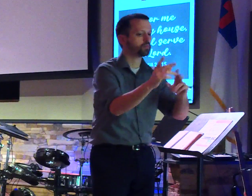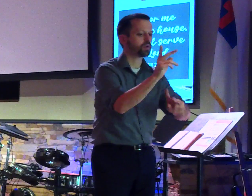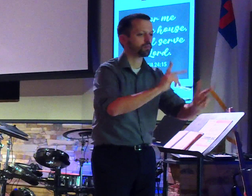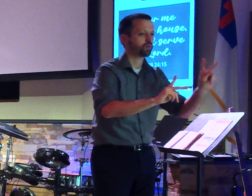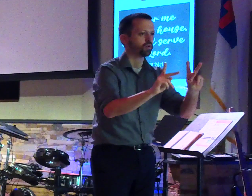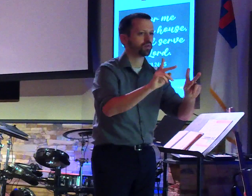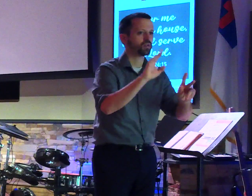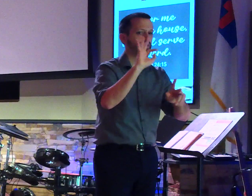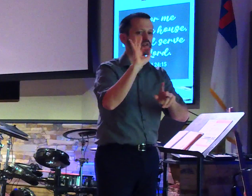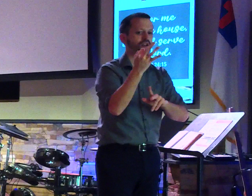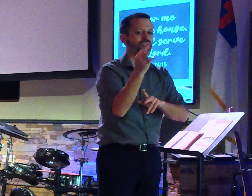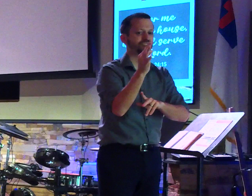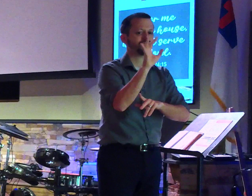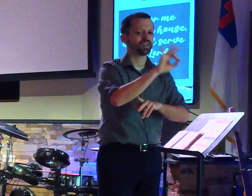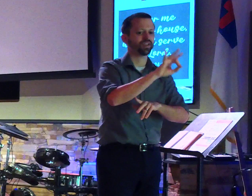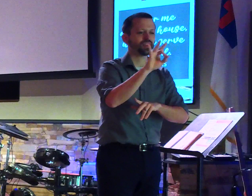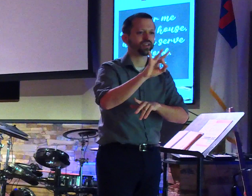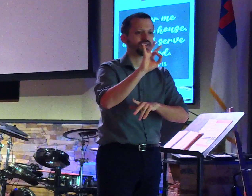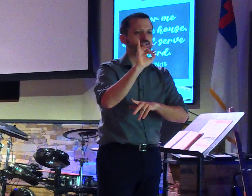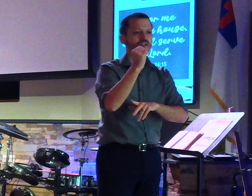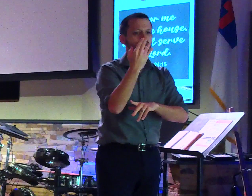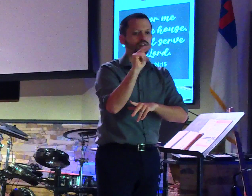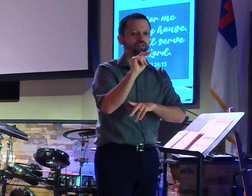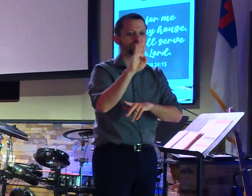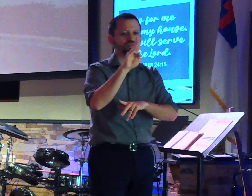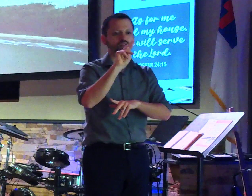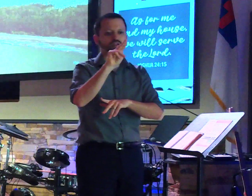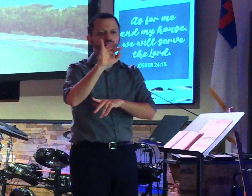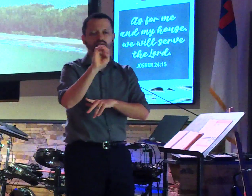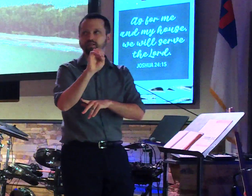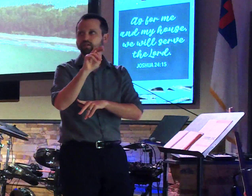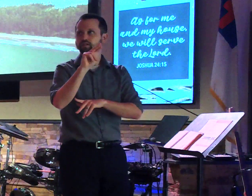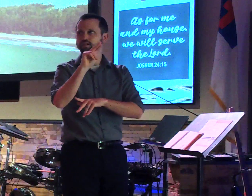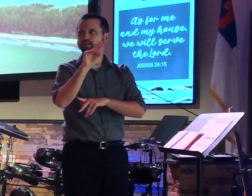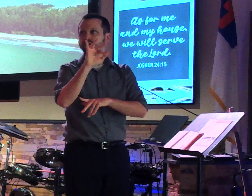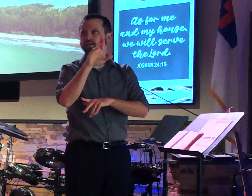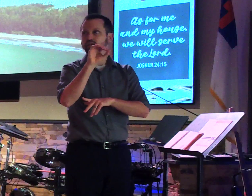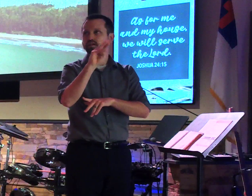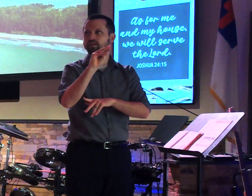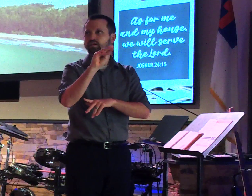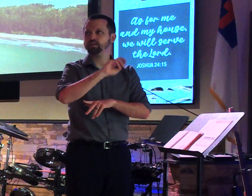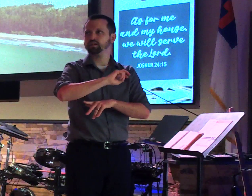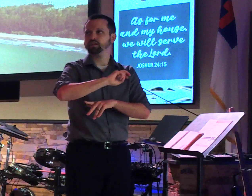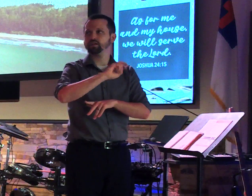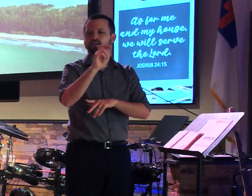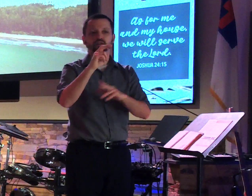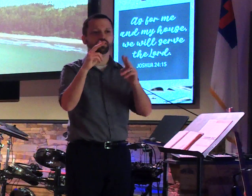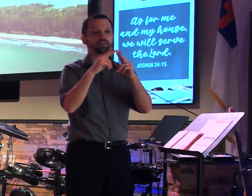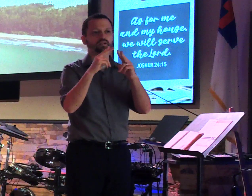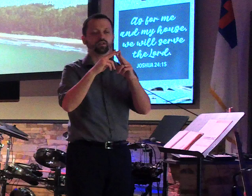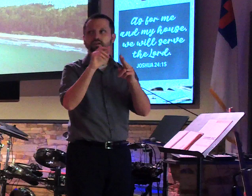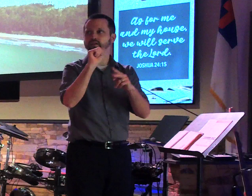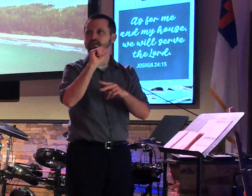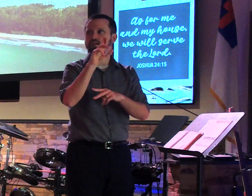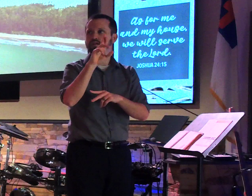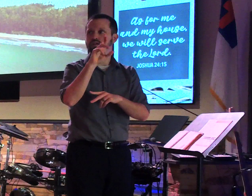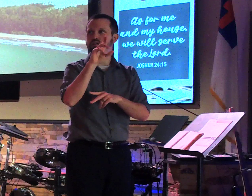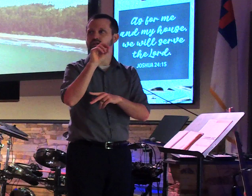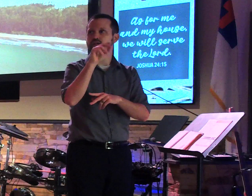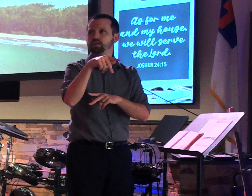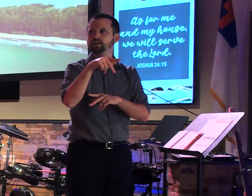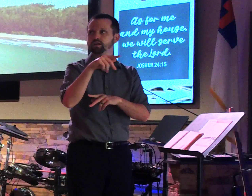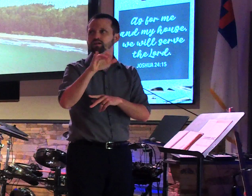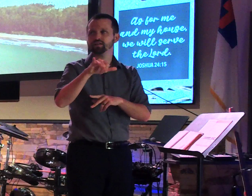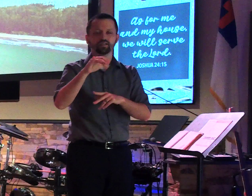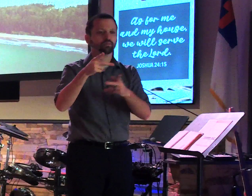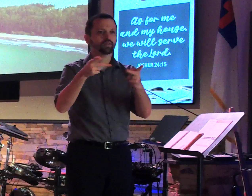In 1988, John and Bonnie Nystrom went to the village of Arop. And you'll see a picture on the screen of